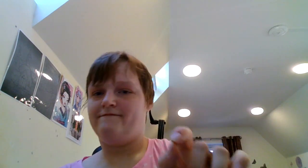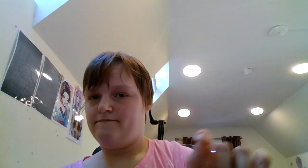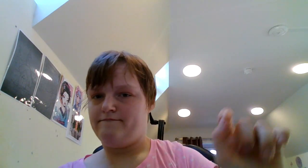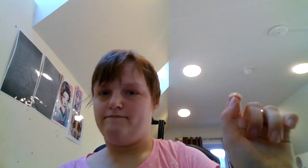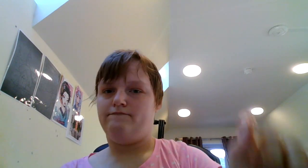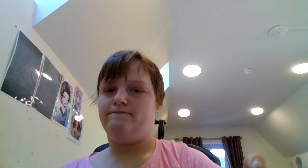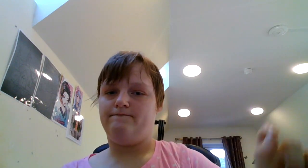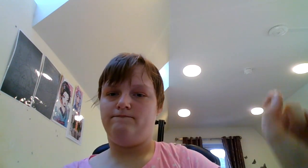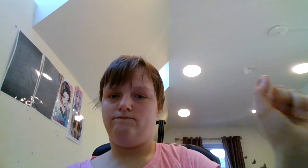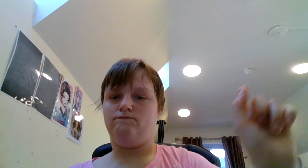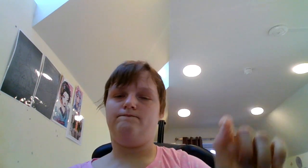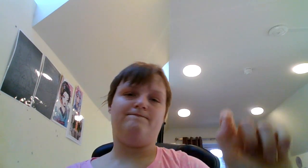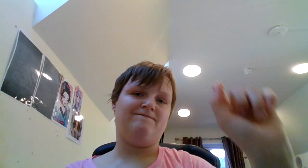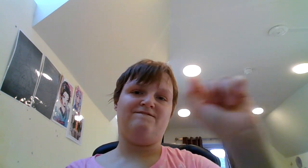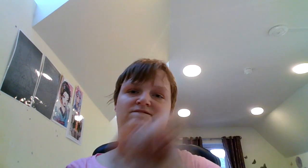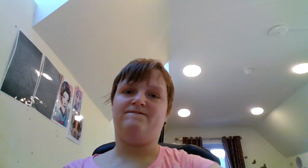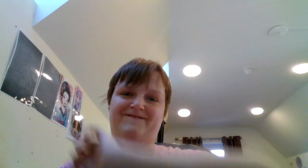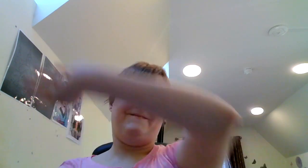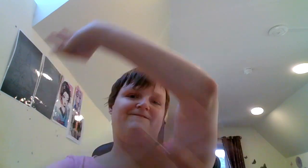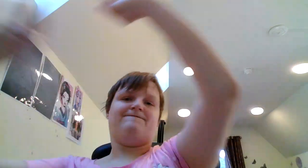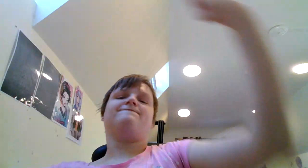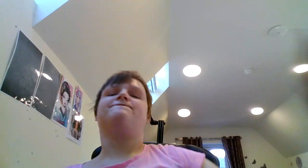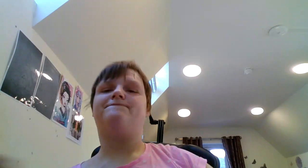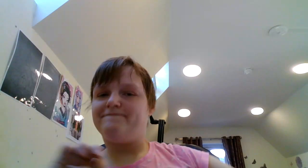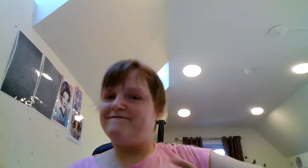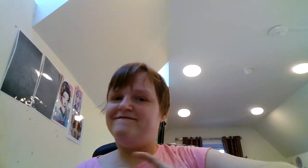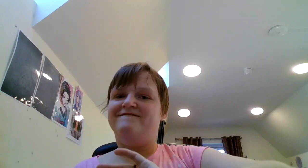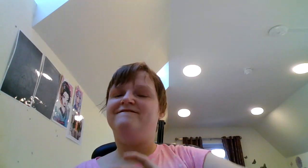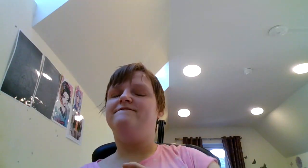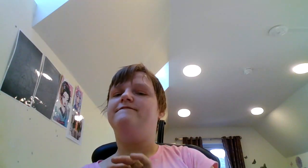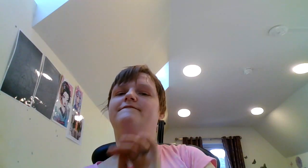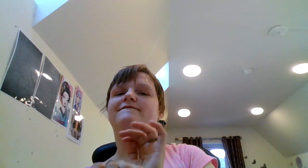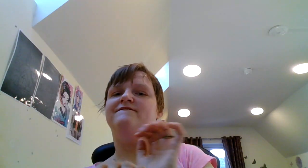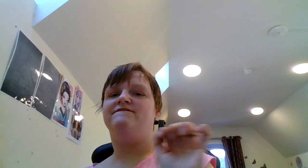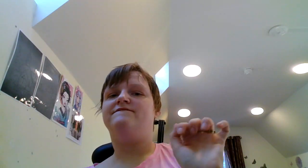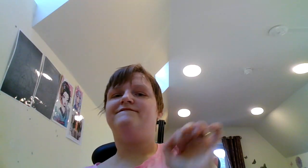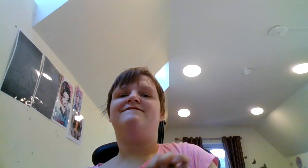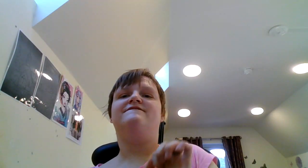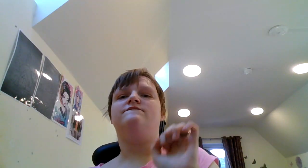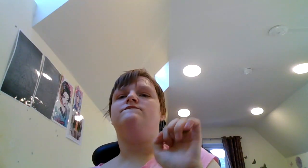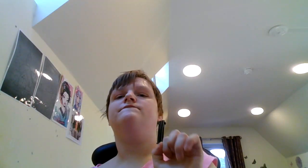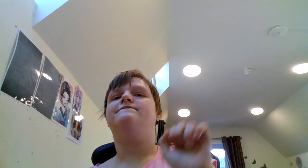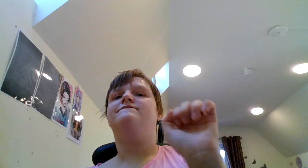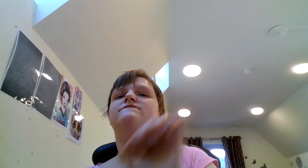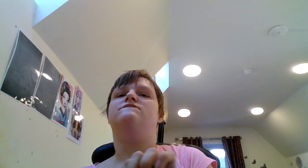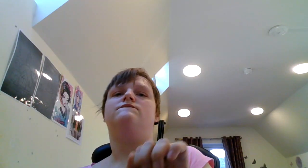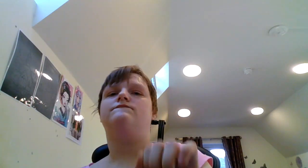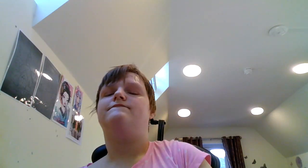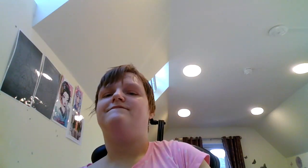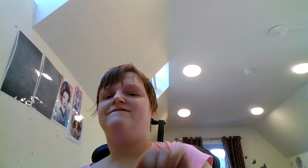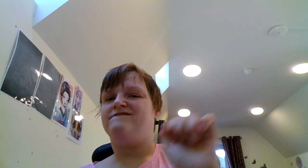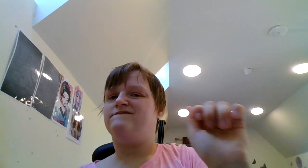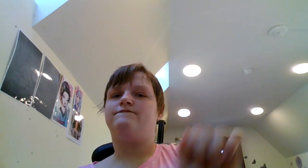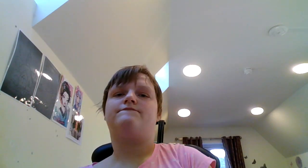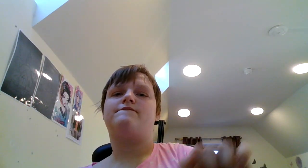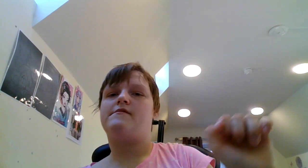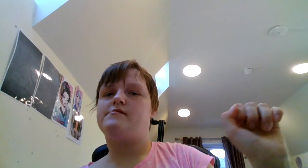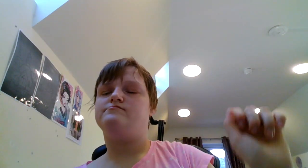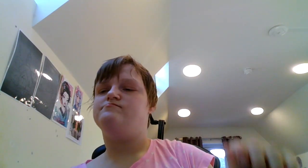1923, insulin belongs to the world. On the 23rd of January 1923,